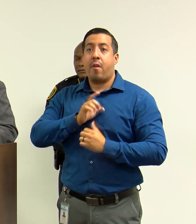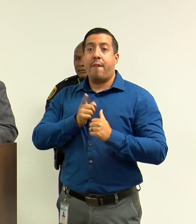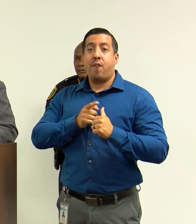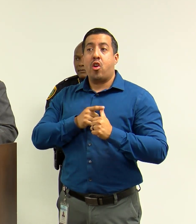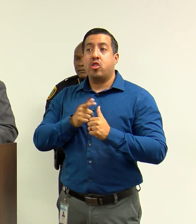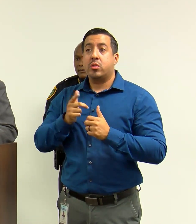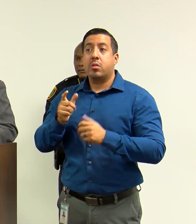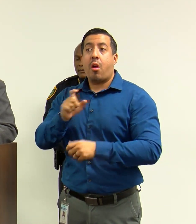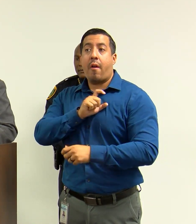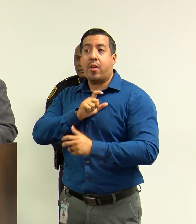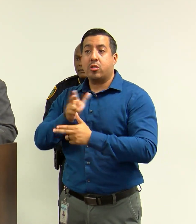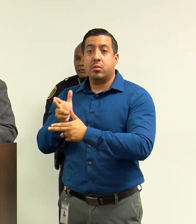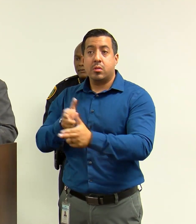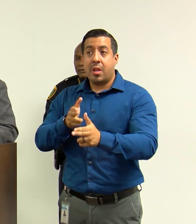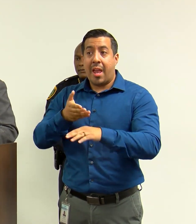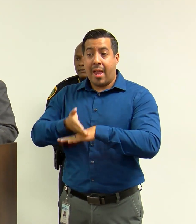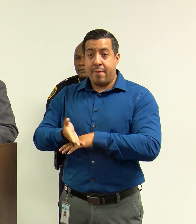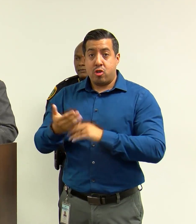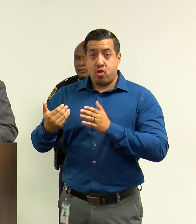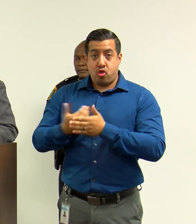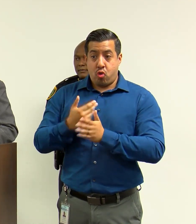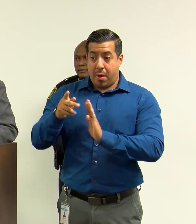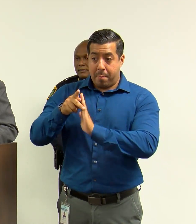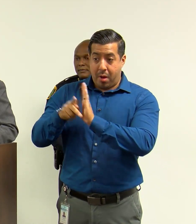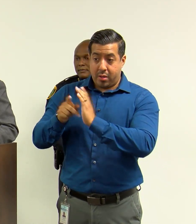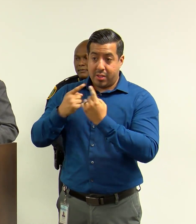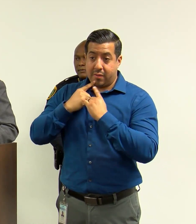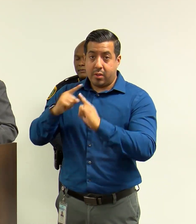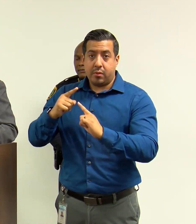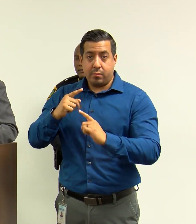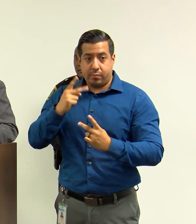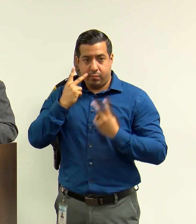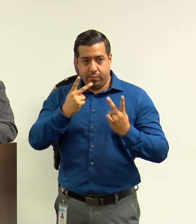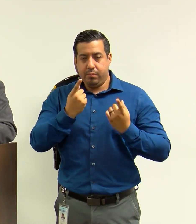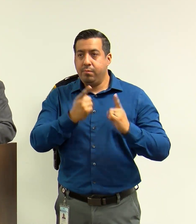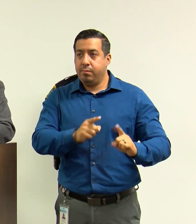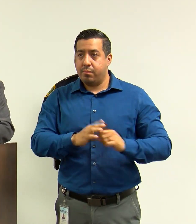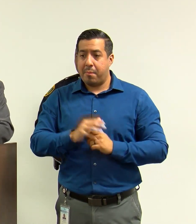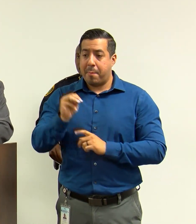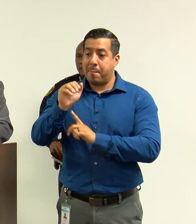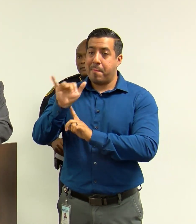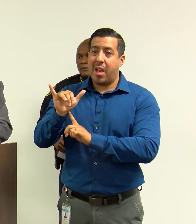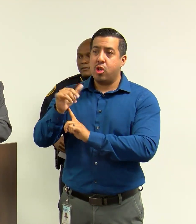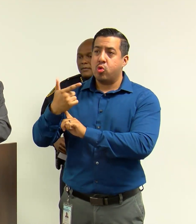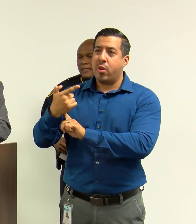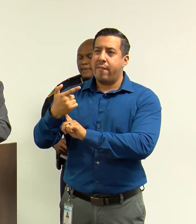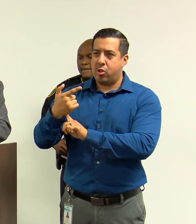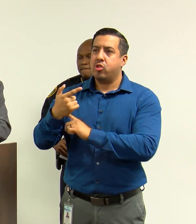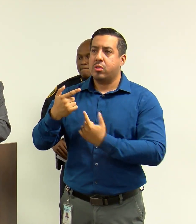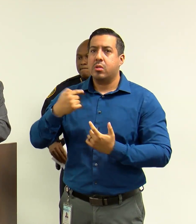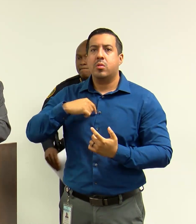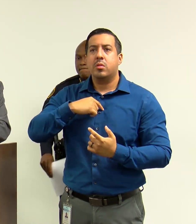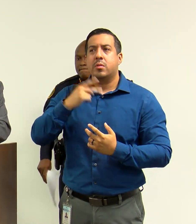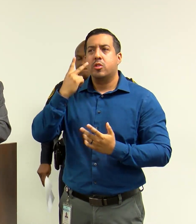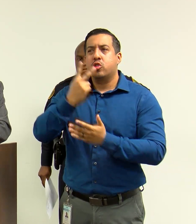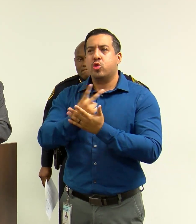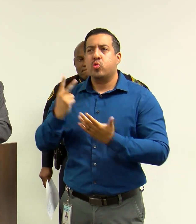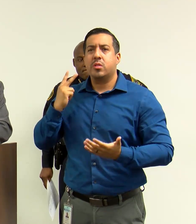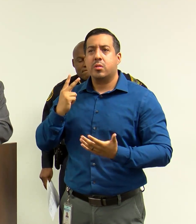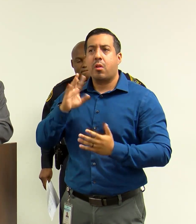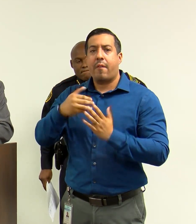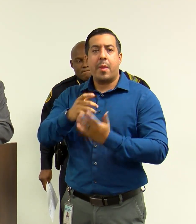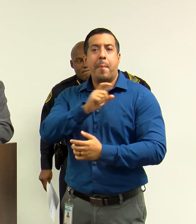shooting that happened after the new policy became effective. May 21st, about 2 weeks ago, several Houston police officers